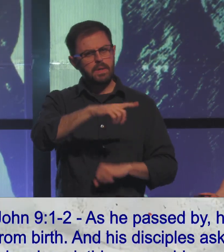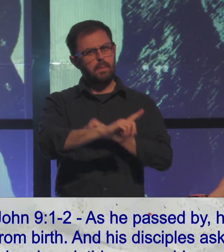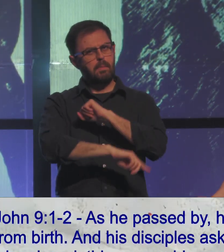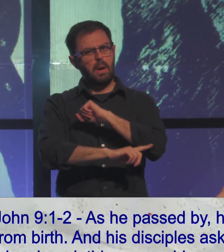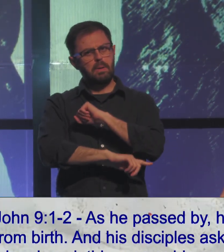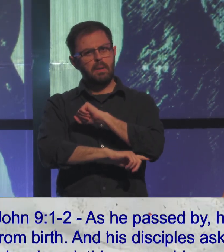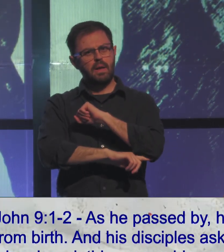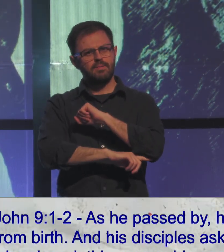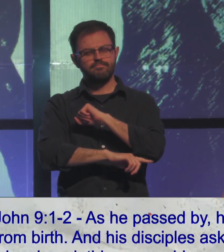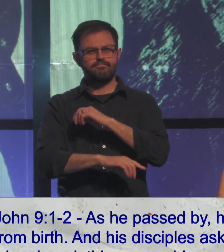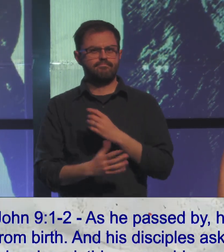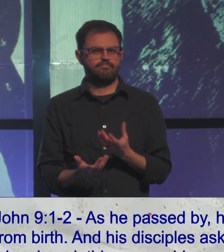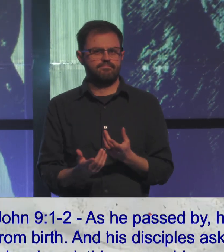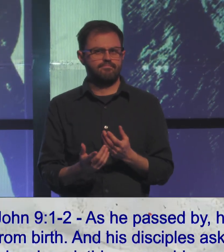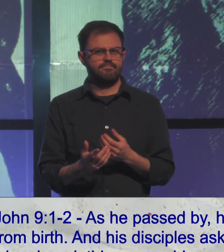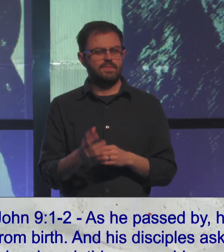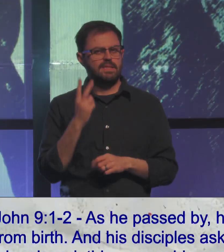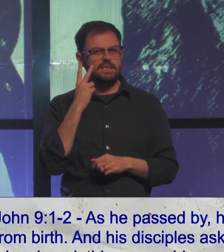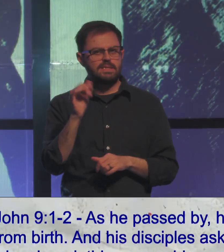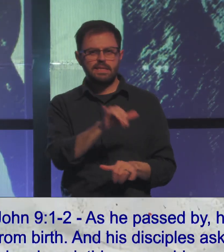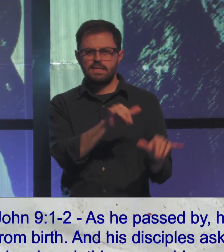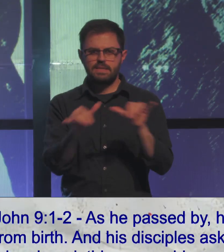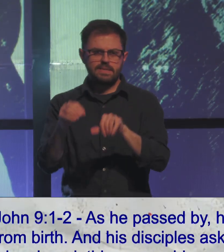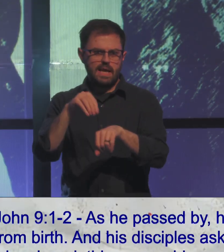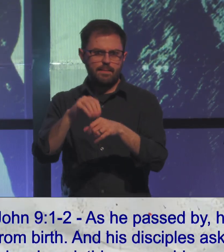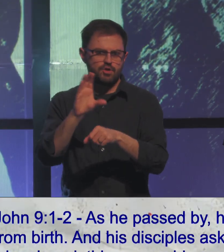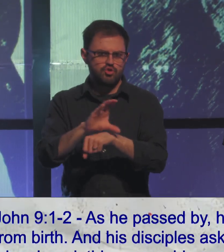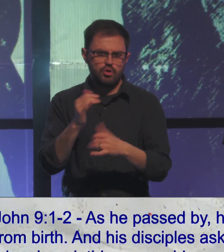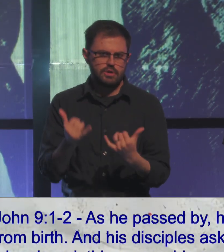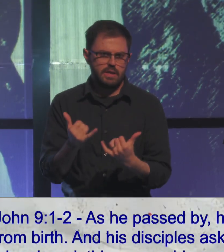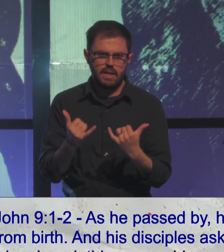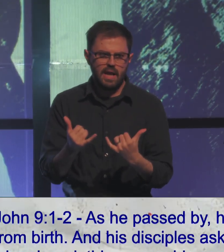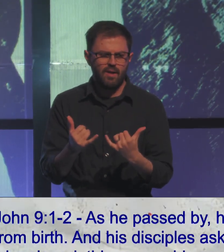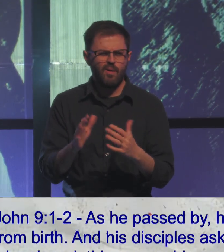We see this in churches today. Well, you didn't have enough faith.